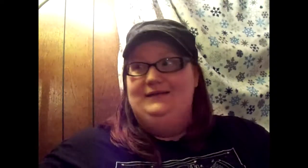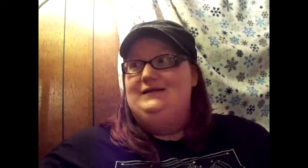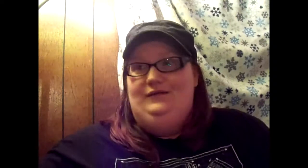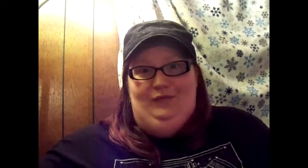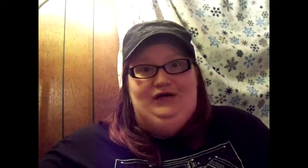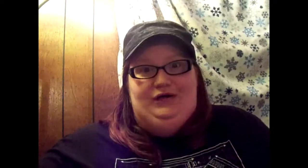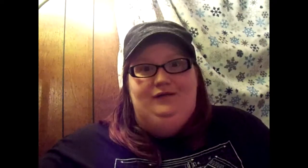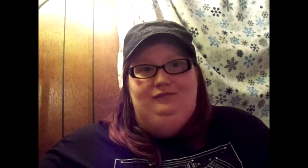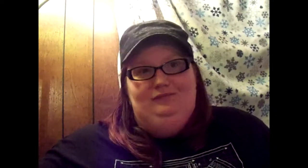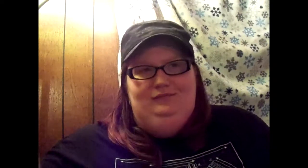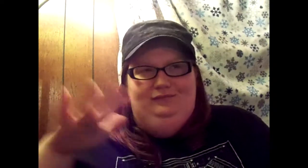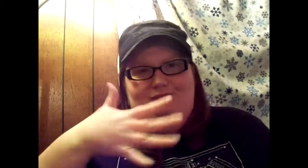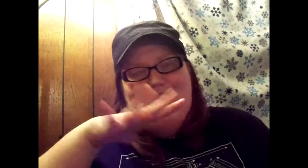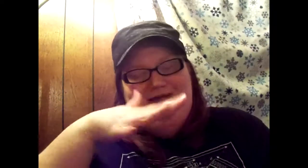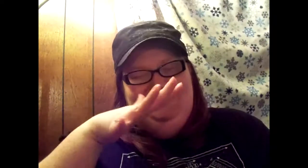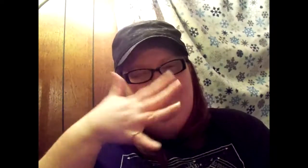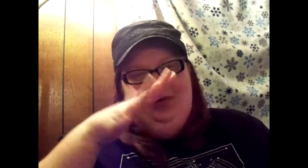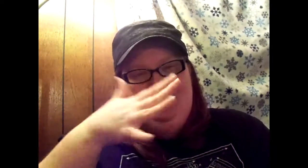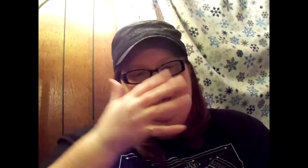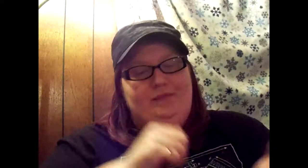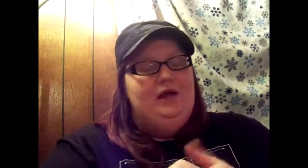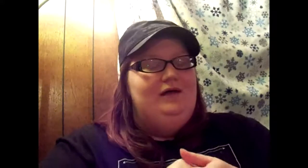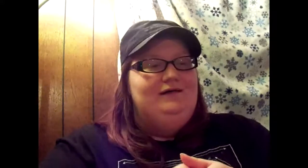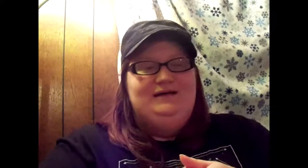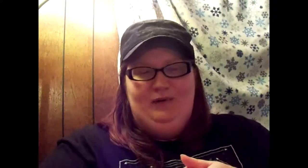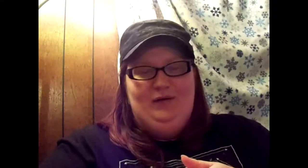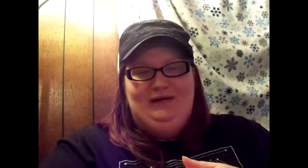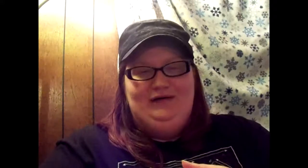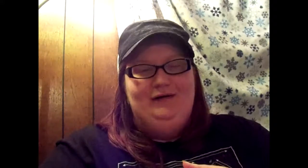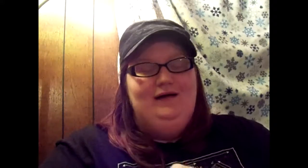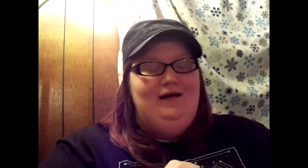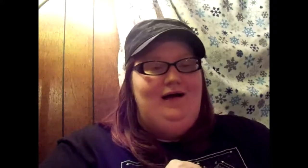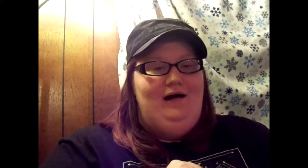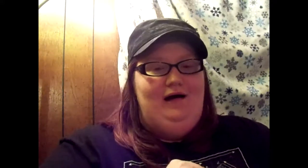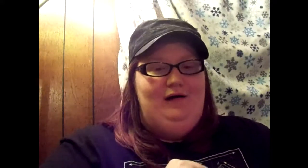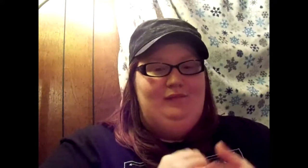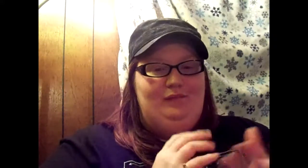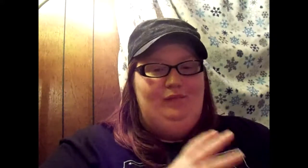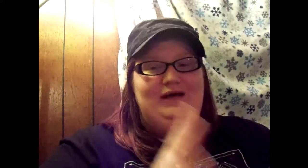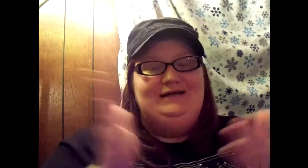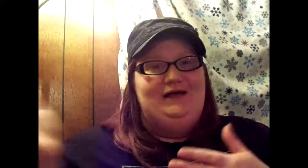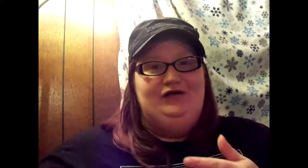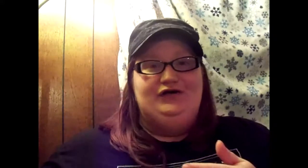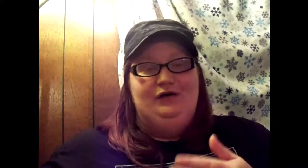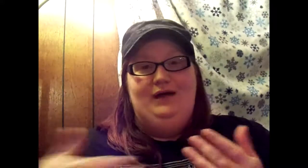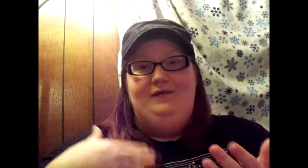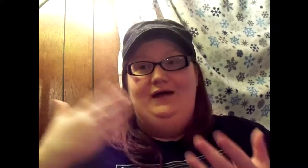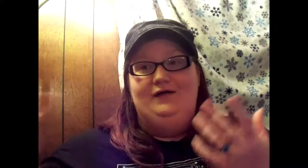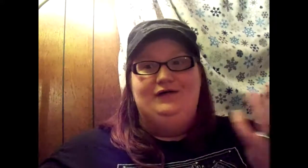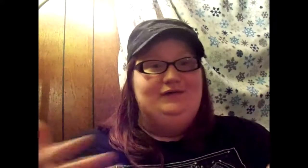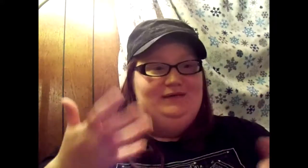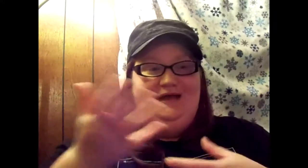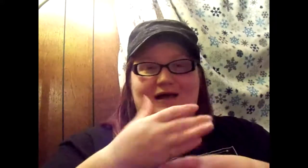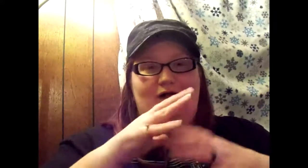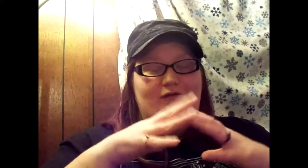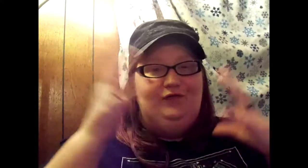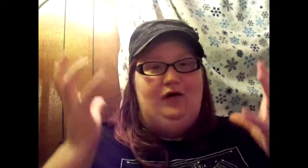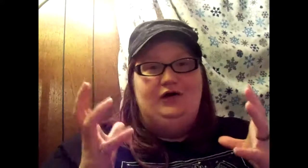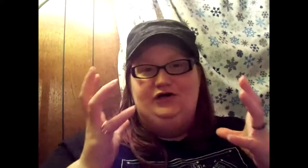it's winter, it's winter, spring winter, we decided to just go down there. There was that colorful arches you're